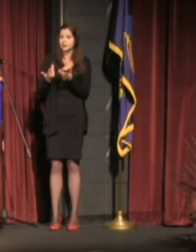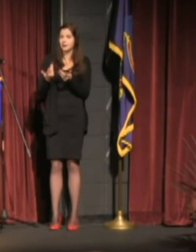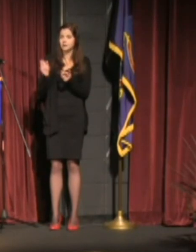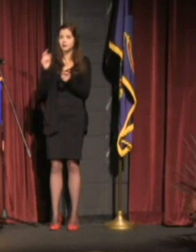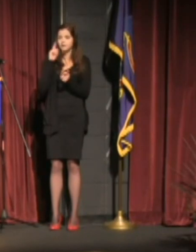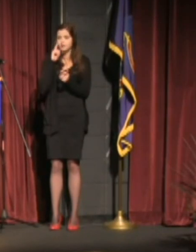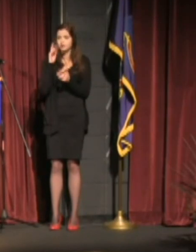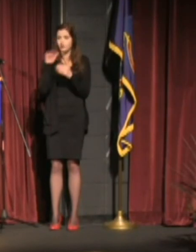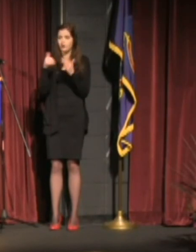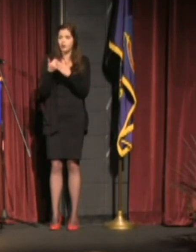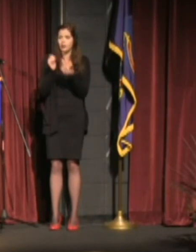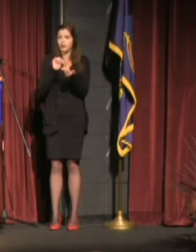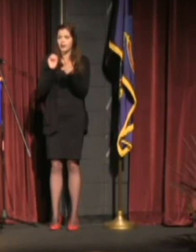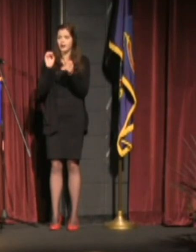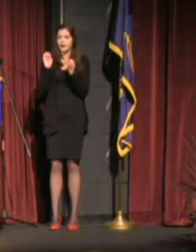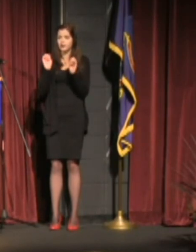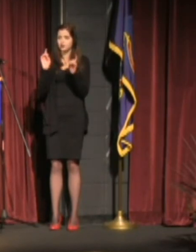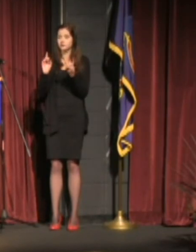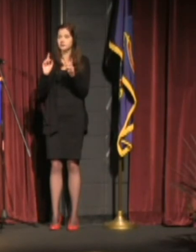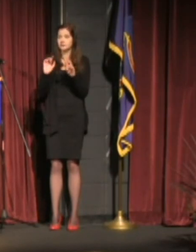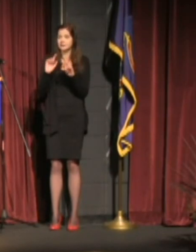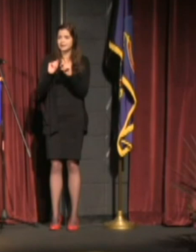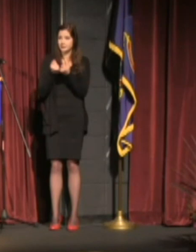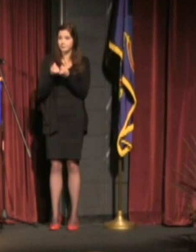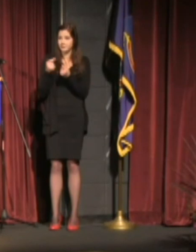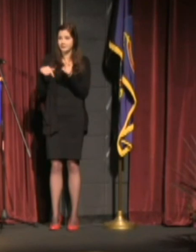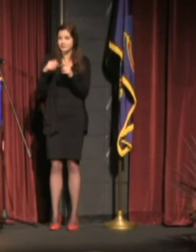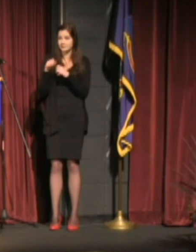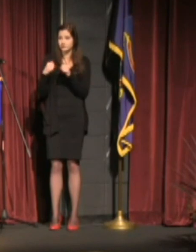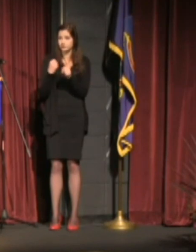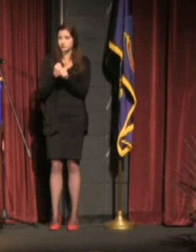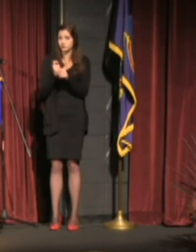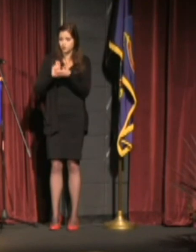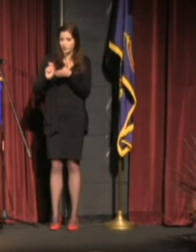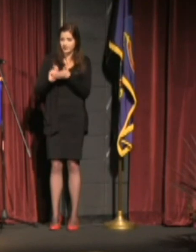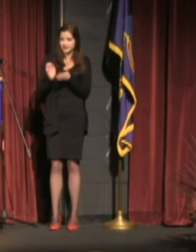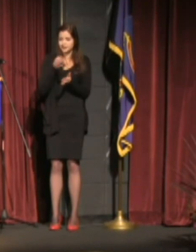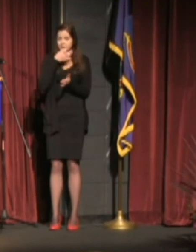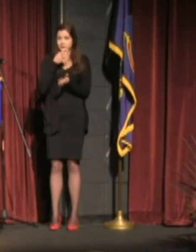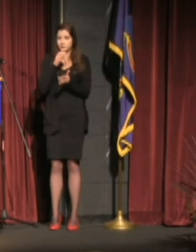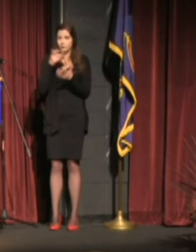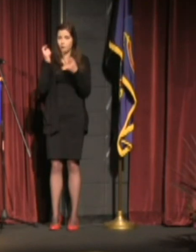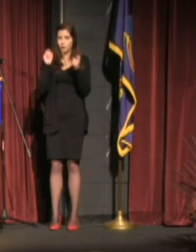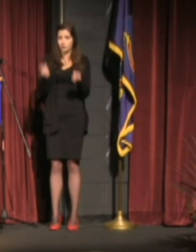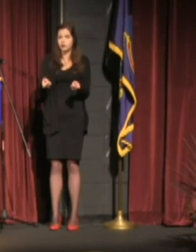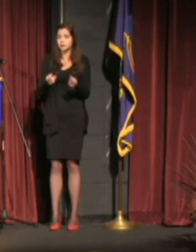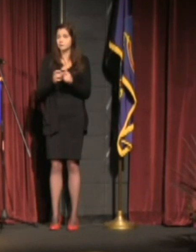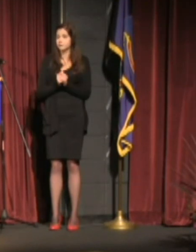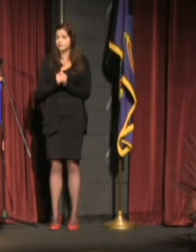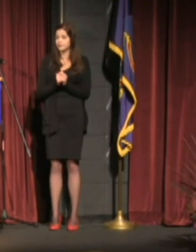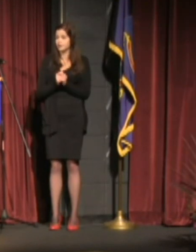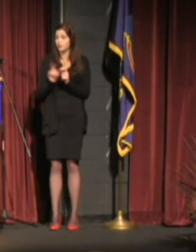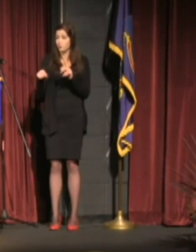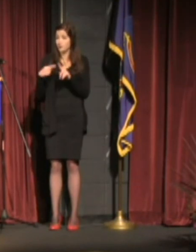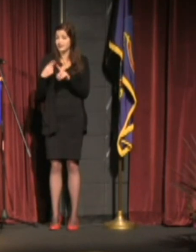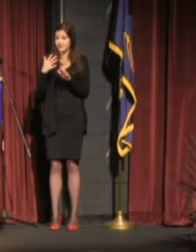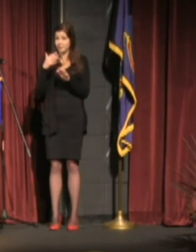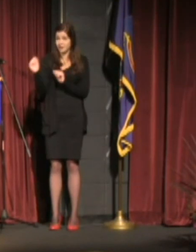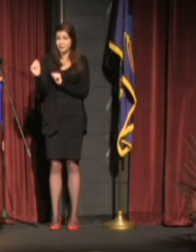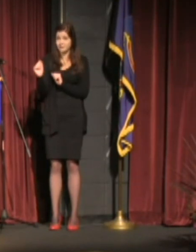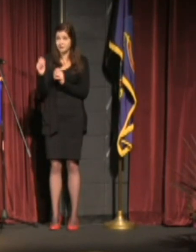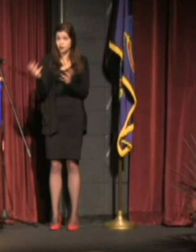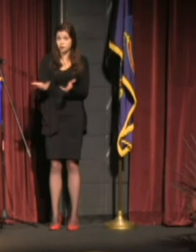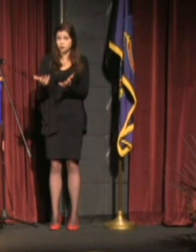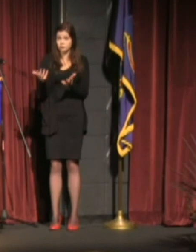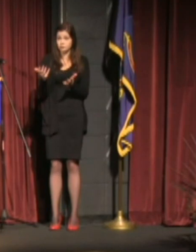academic team and is this year's recipient of the Writing Excellence Award. Harvey, when he leaves Lake Region State College, will